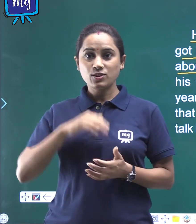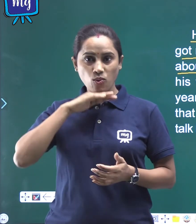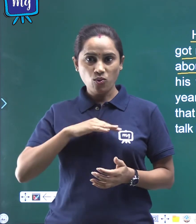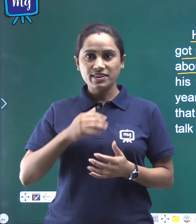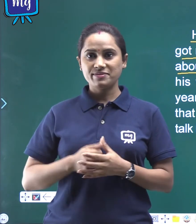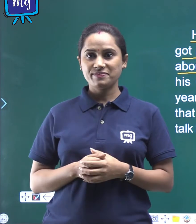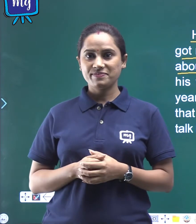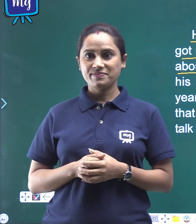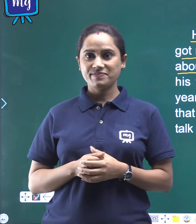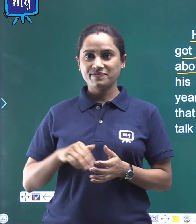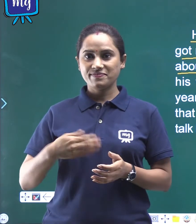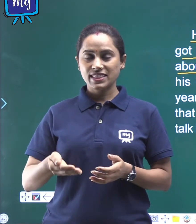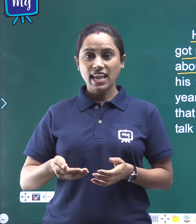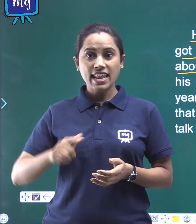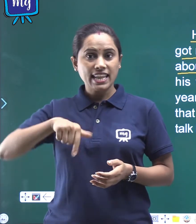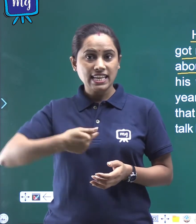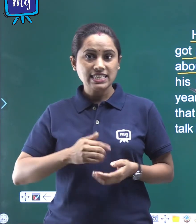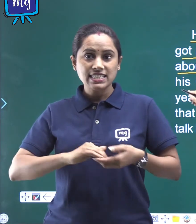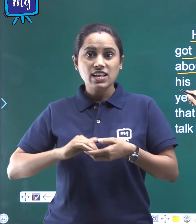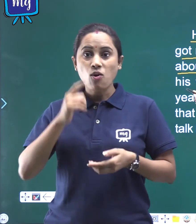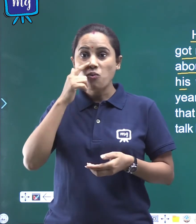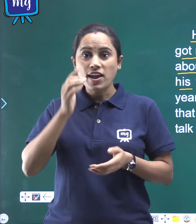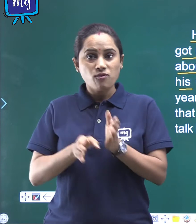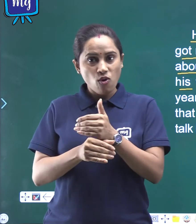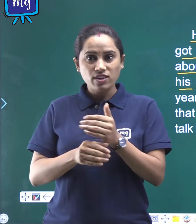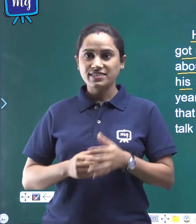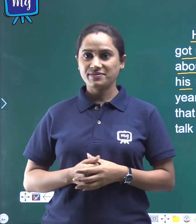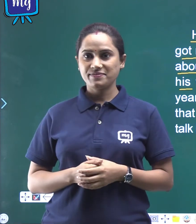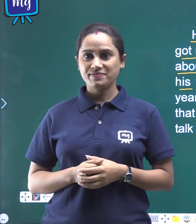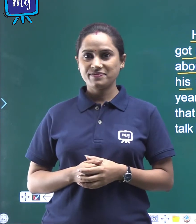old and his wife was